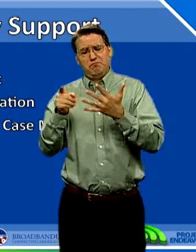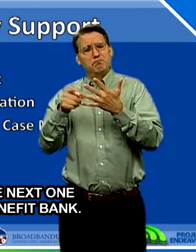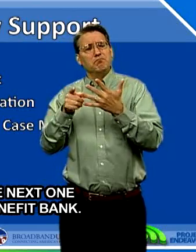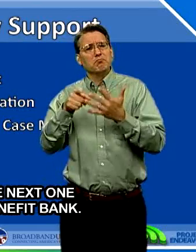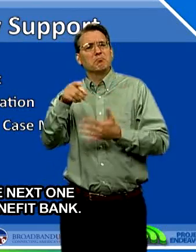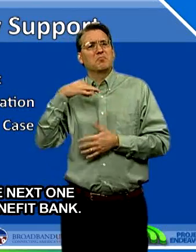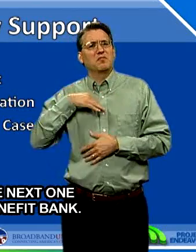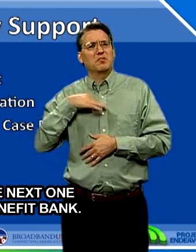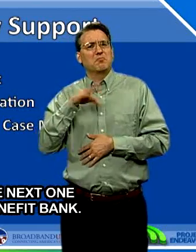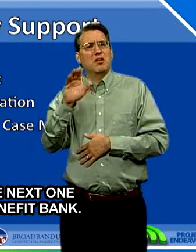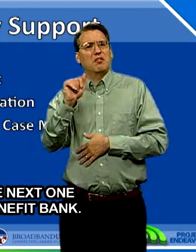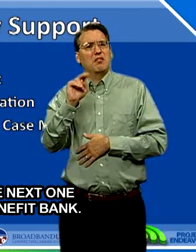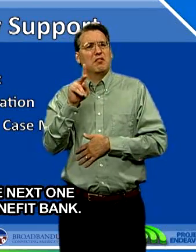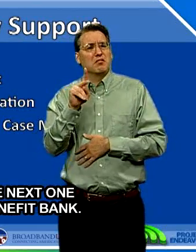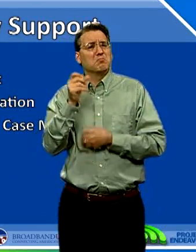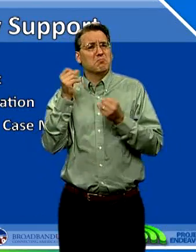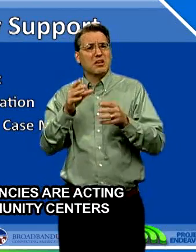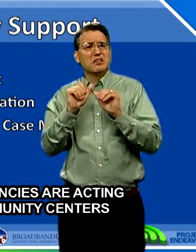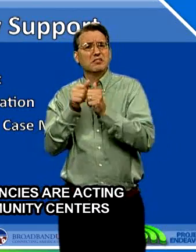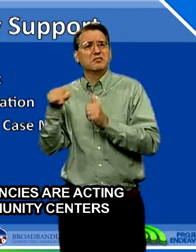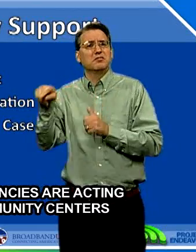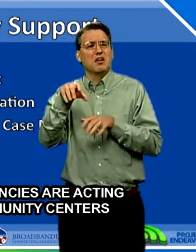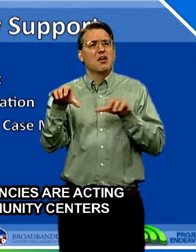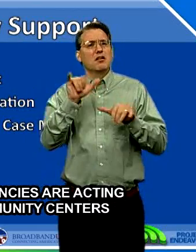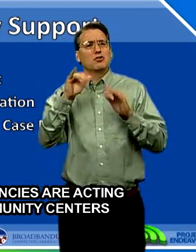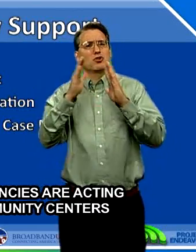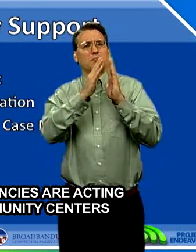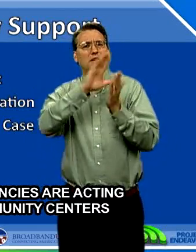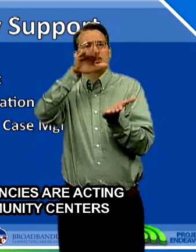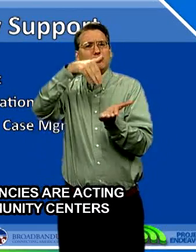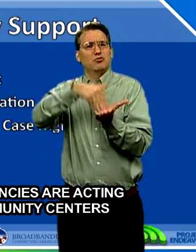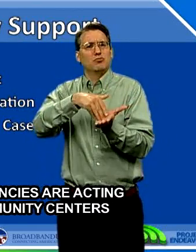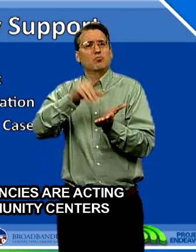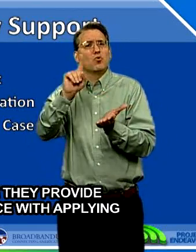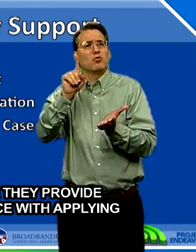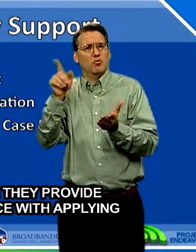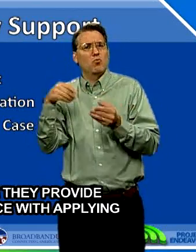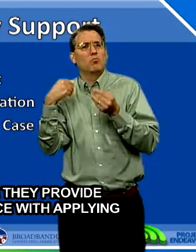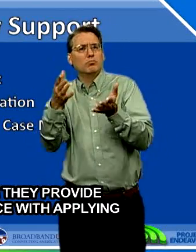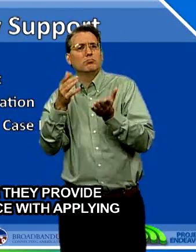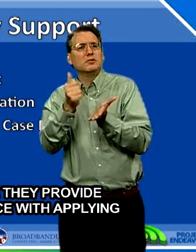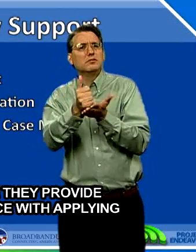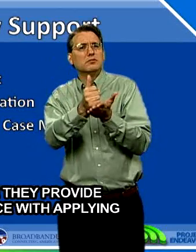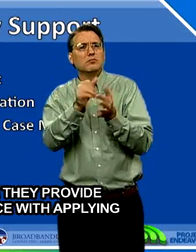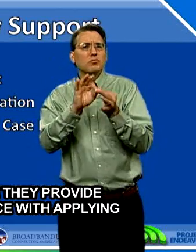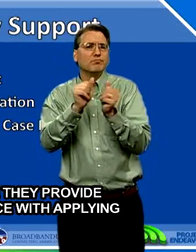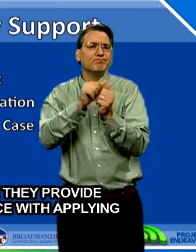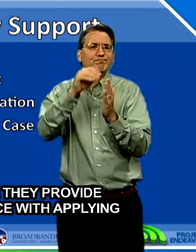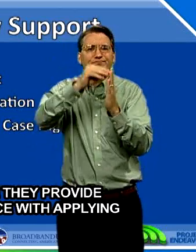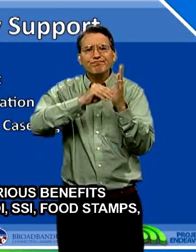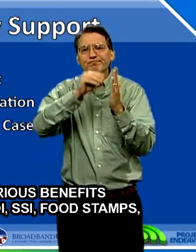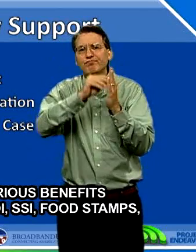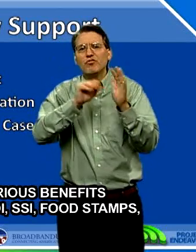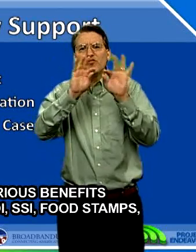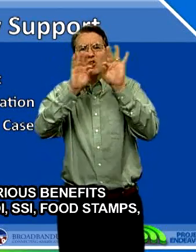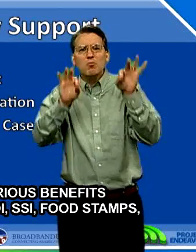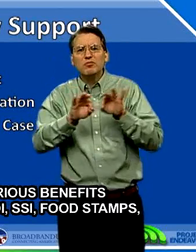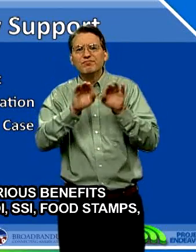The next one is Benefit Bank. Many agencies are acting as community centers where they provide assistance with applying for various benefits such